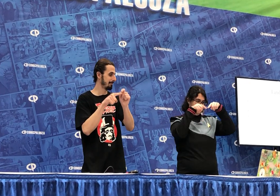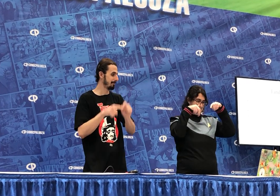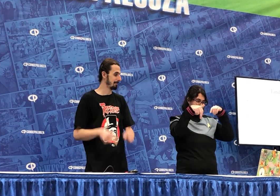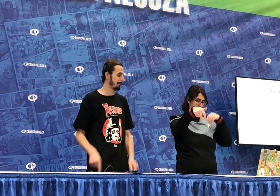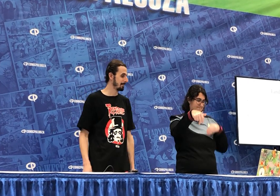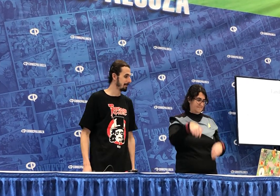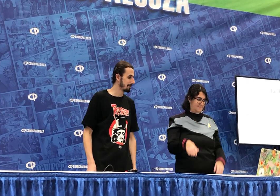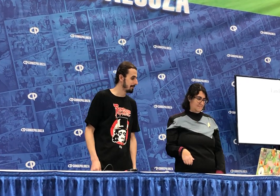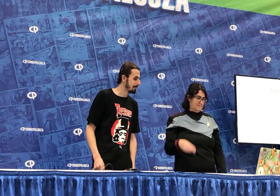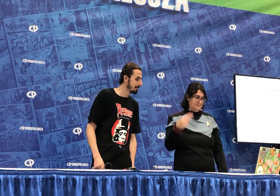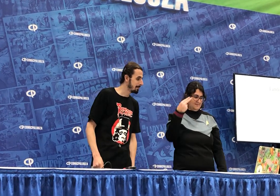walking through.